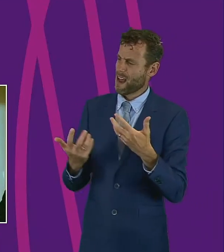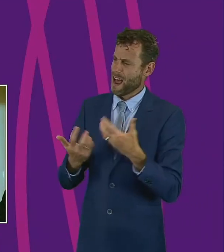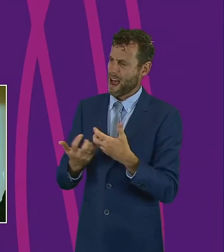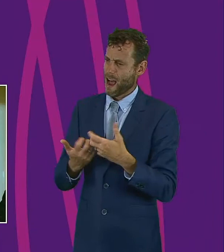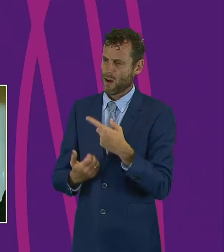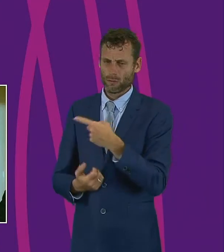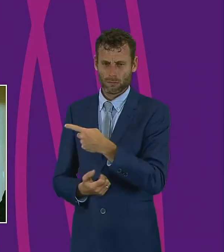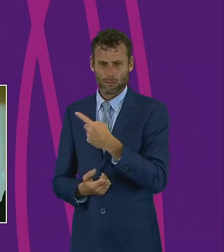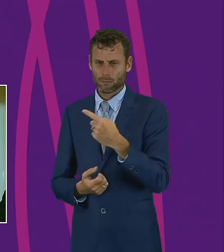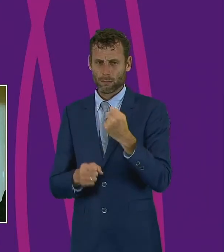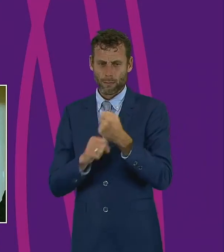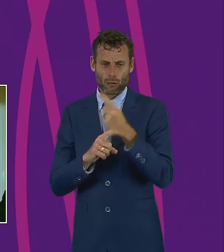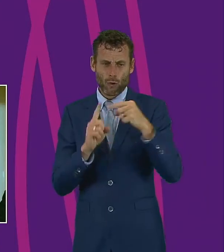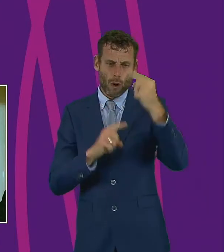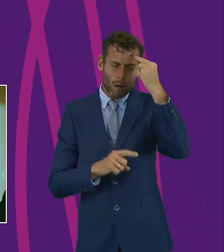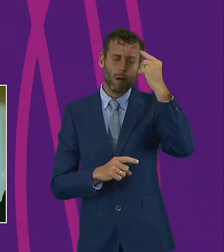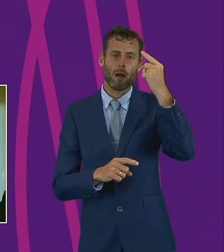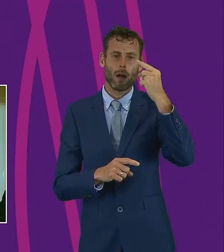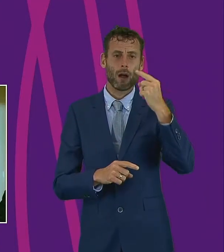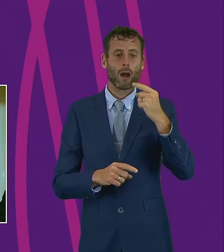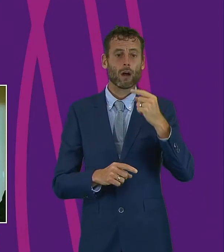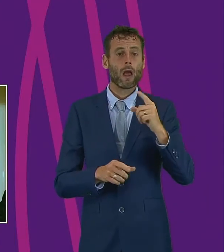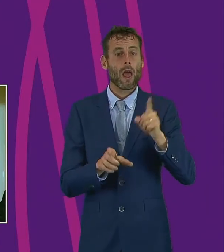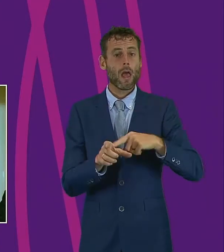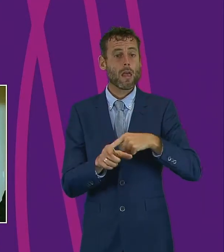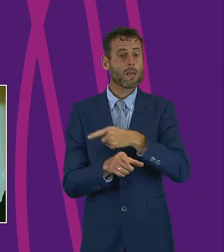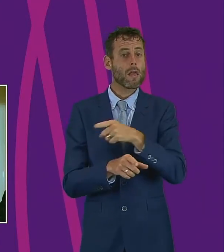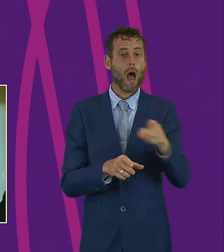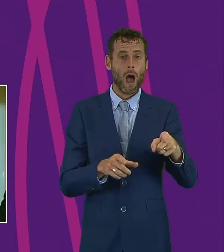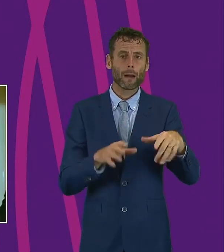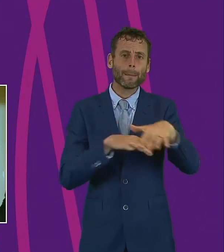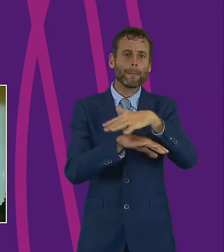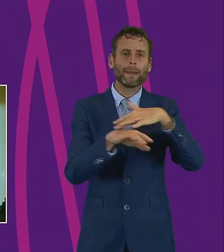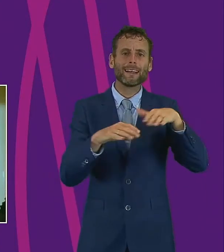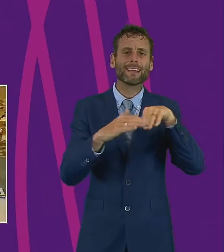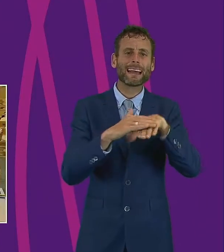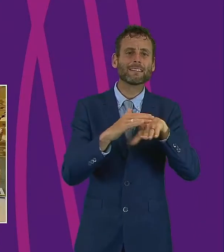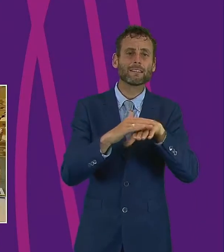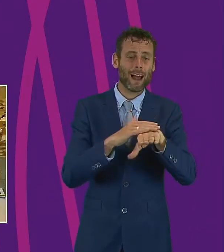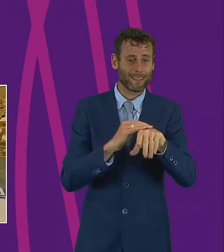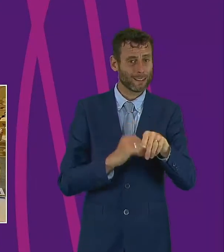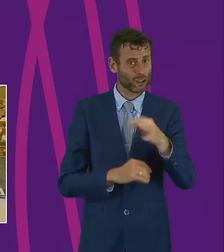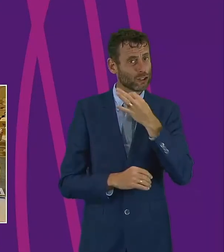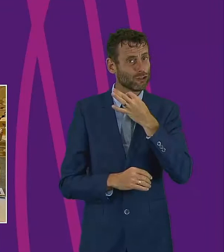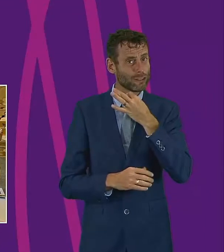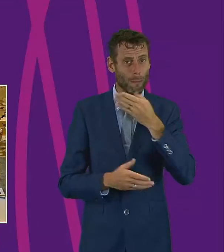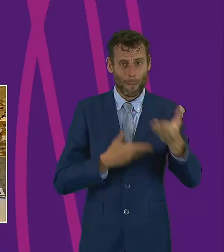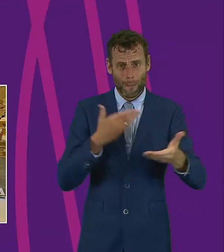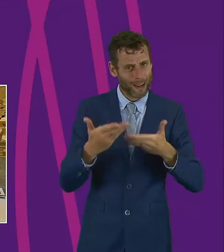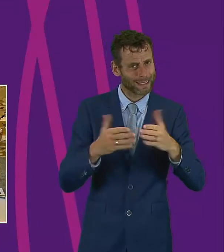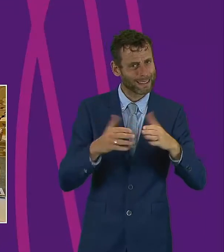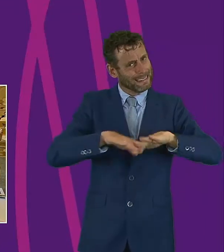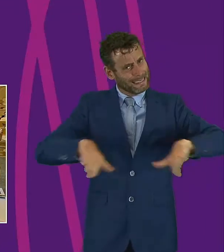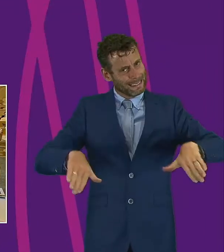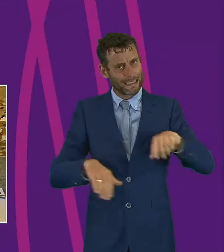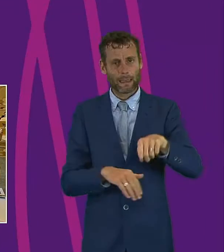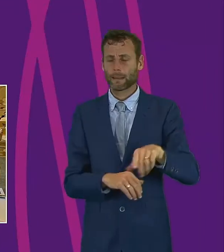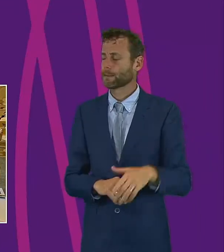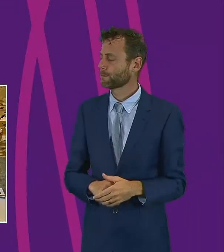indoors in large groups where there are no regulations such as there would be within schools? First Minister. The guidance in place